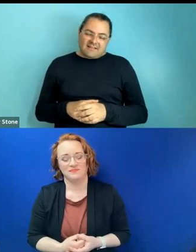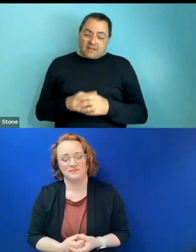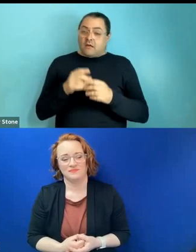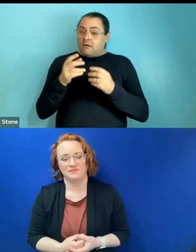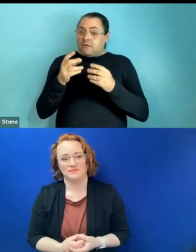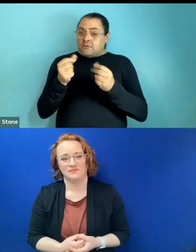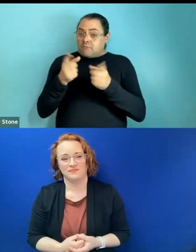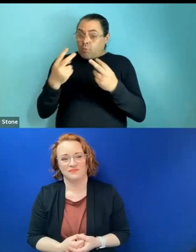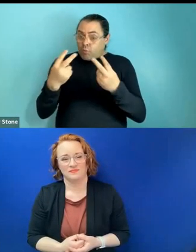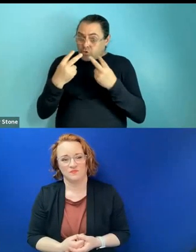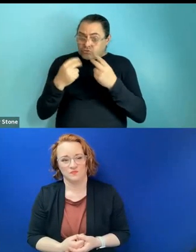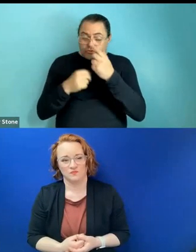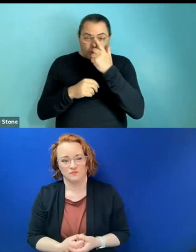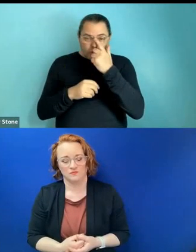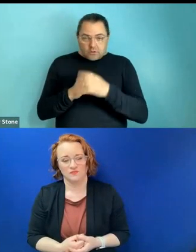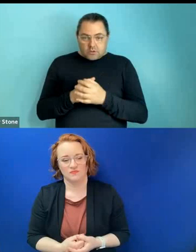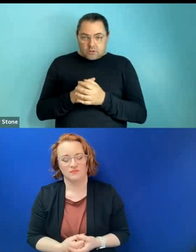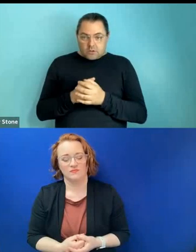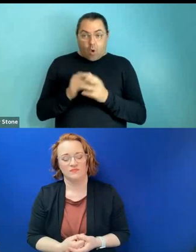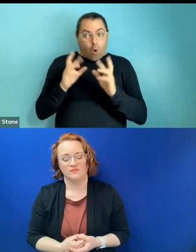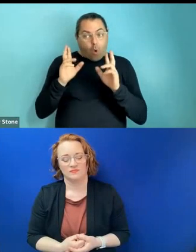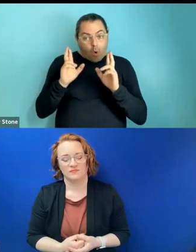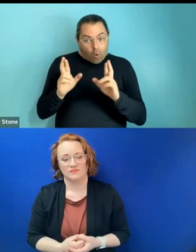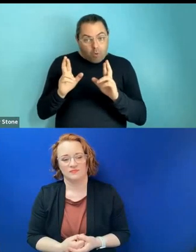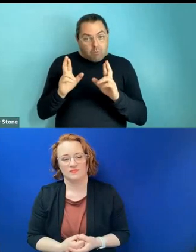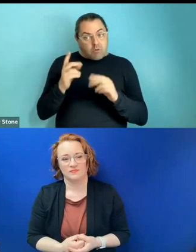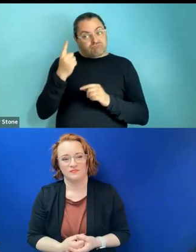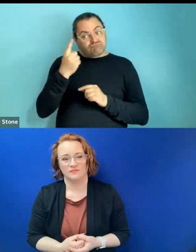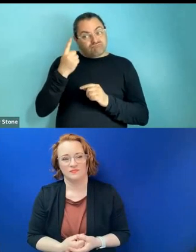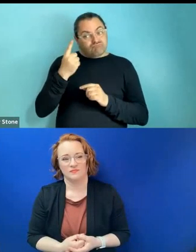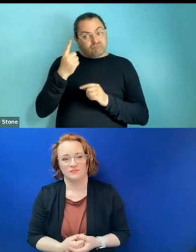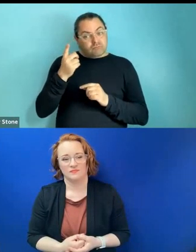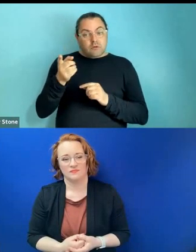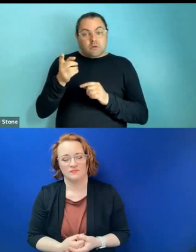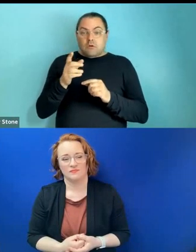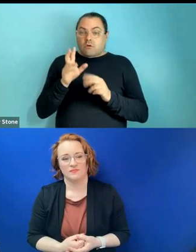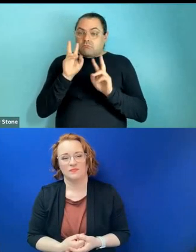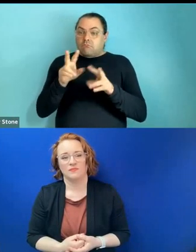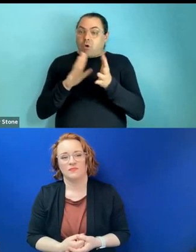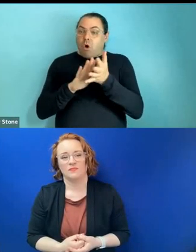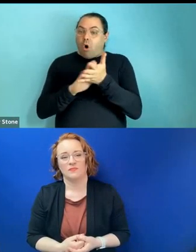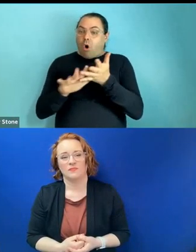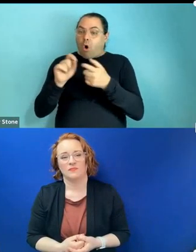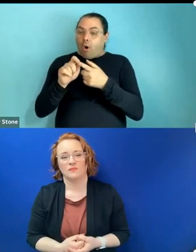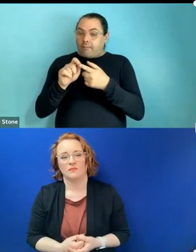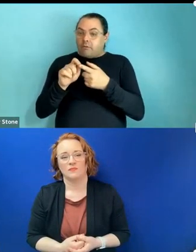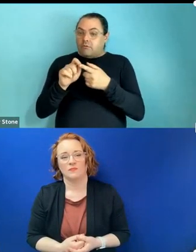of you that are watching, we hope that you will make yourself familiar with the HOP website. Here's the screen